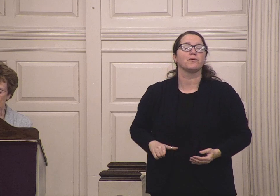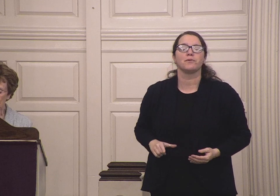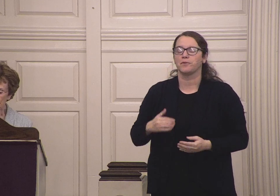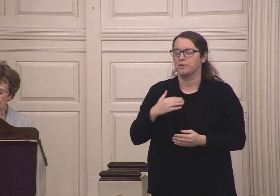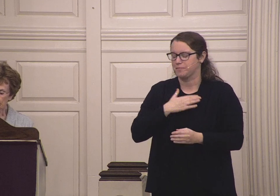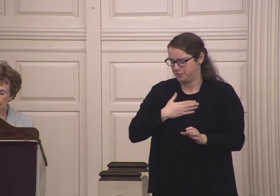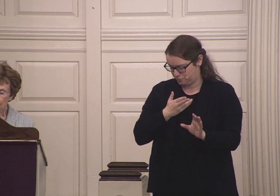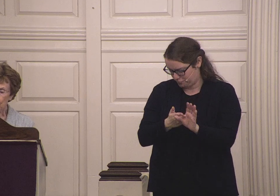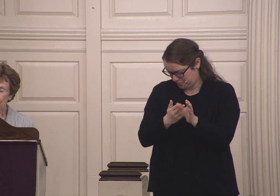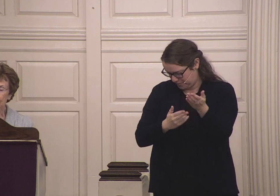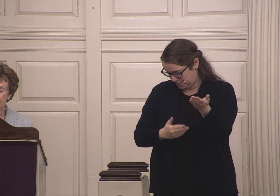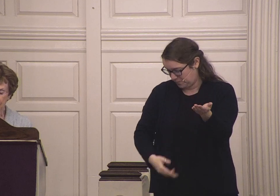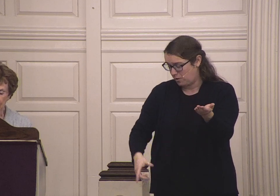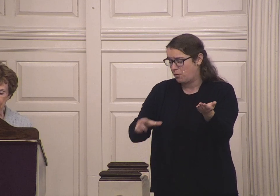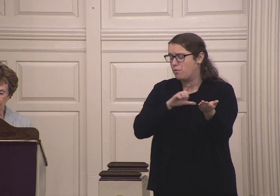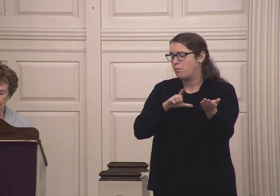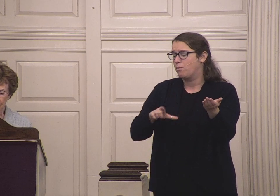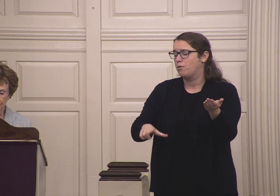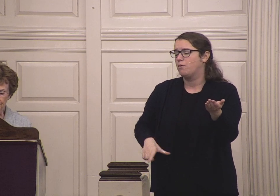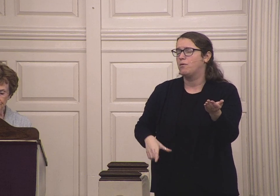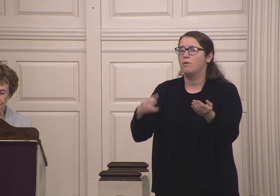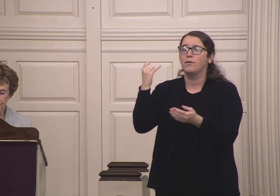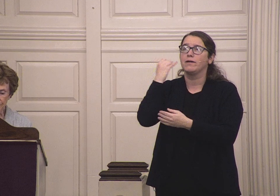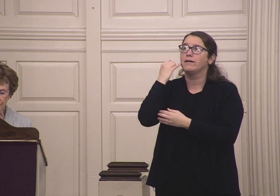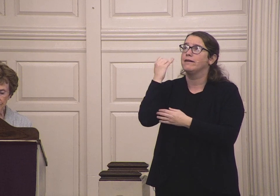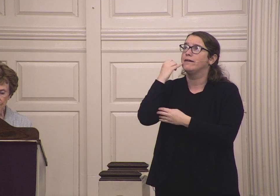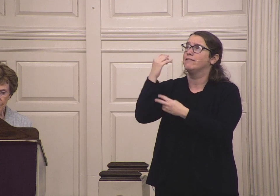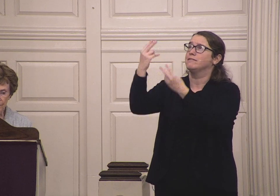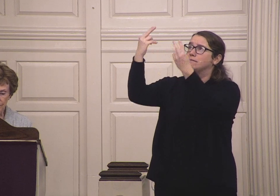mark iniquities, who can stand?